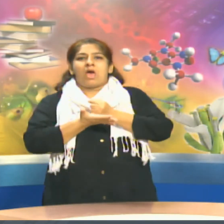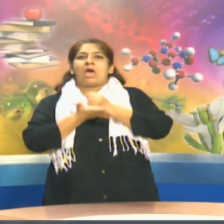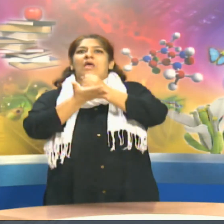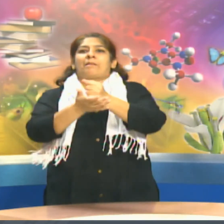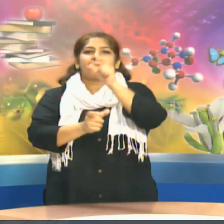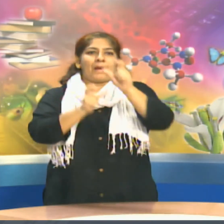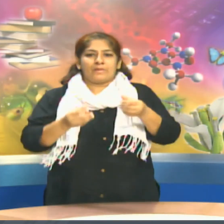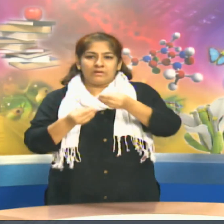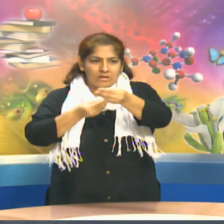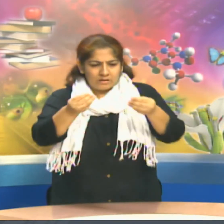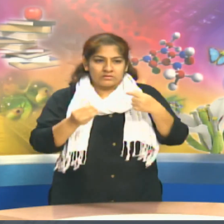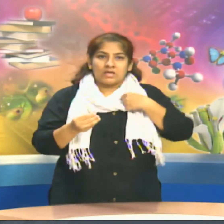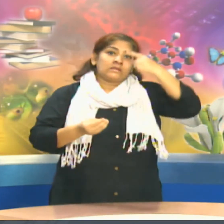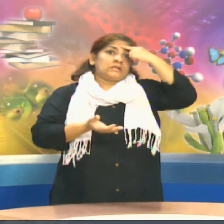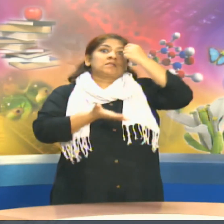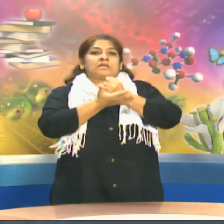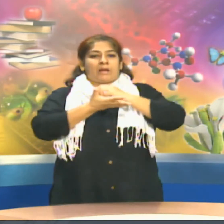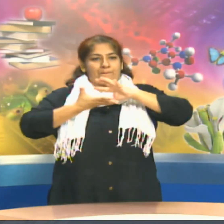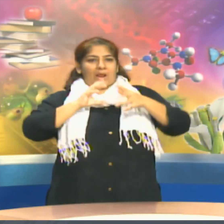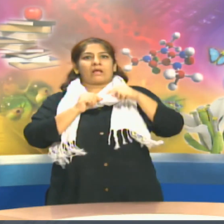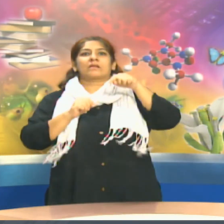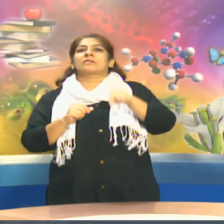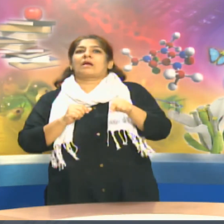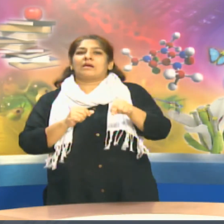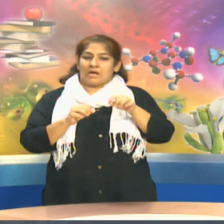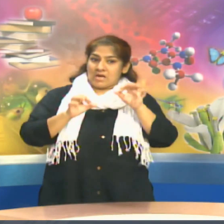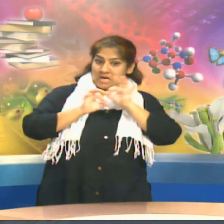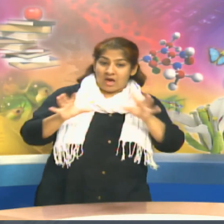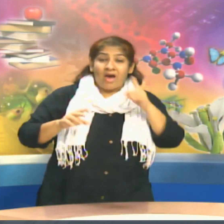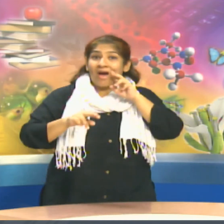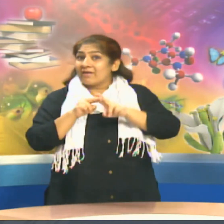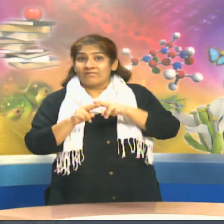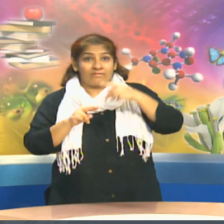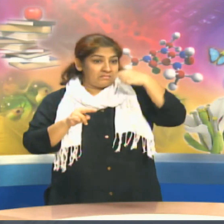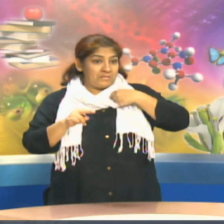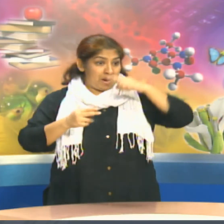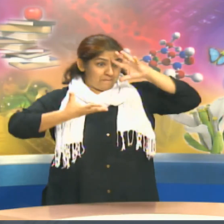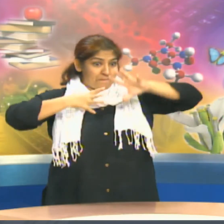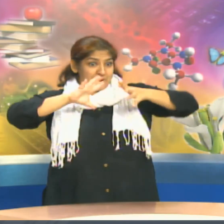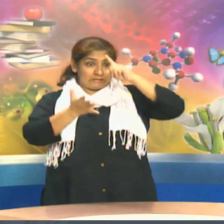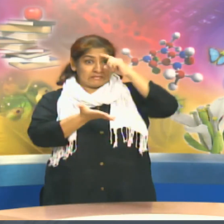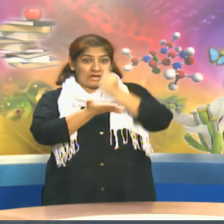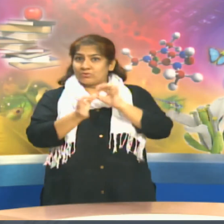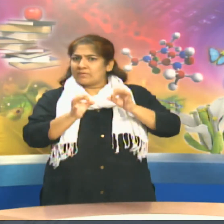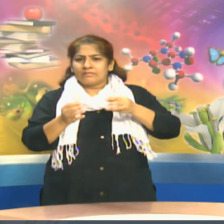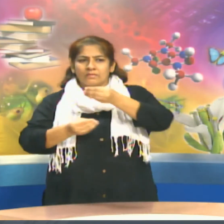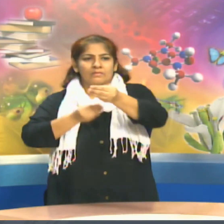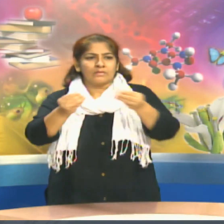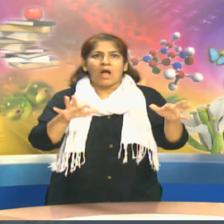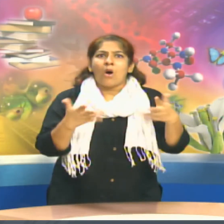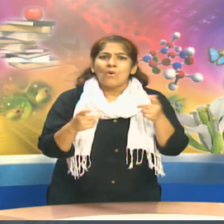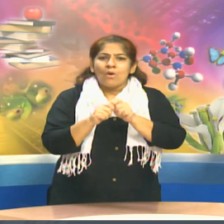have to help others and get work done. So, we have to take some decisions also, we have to think in